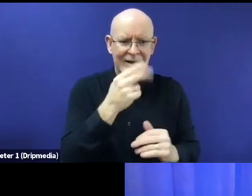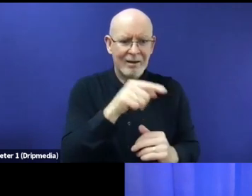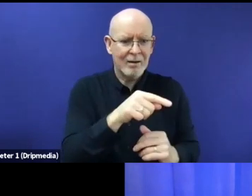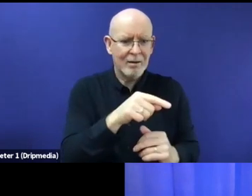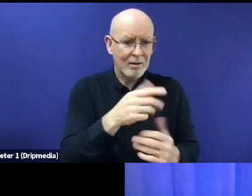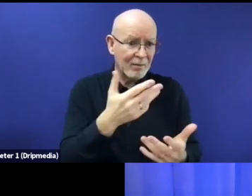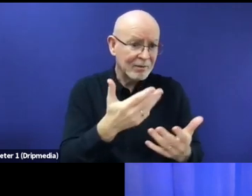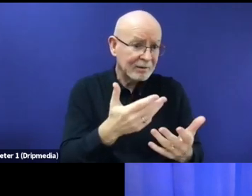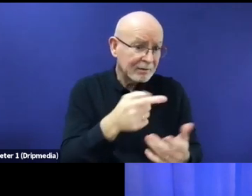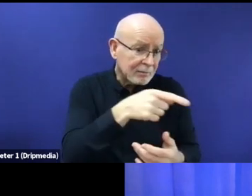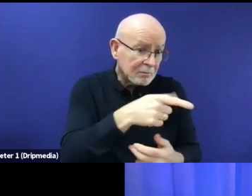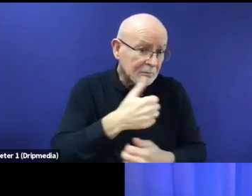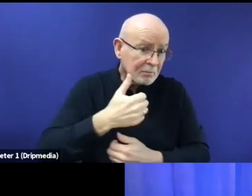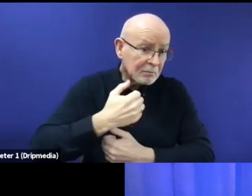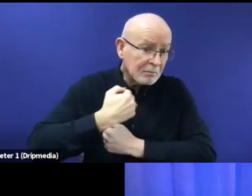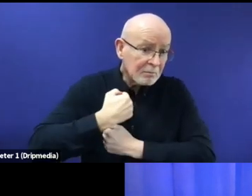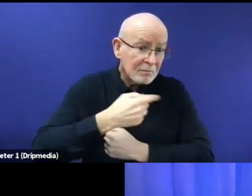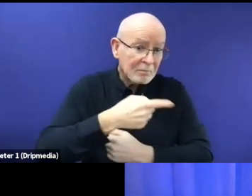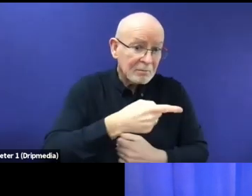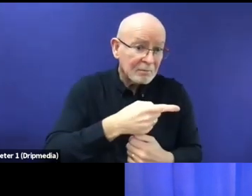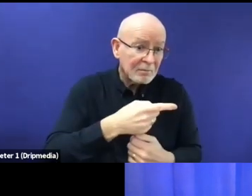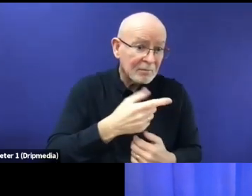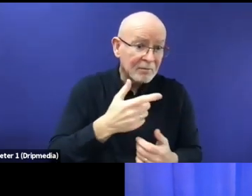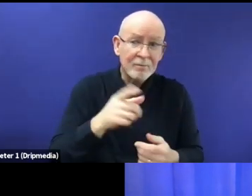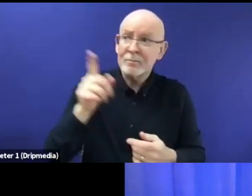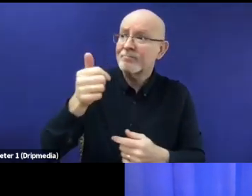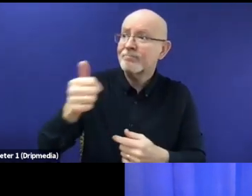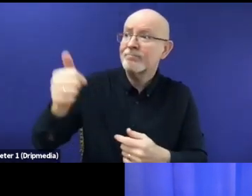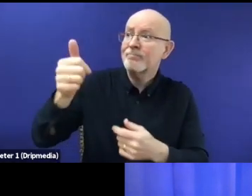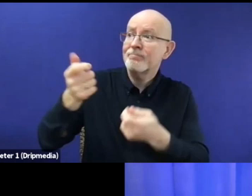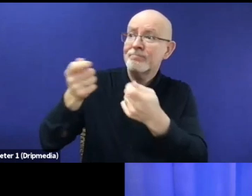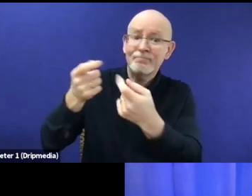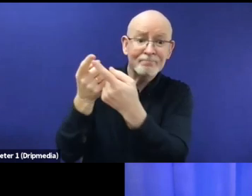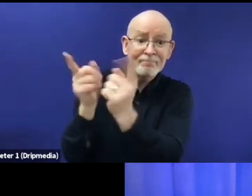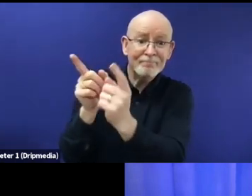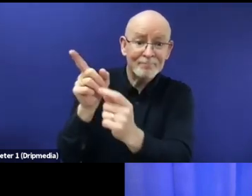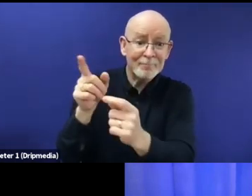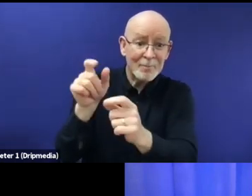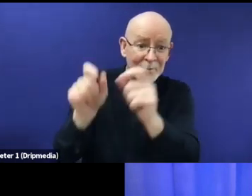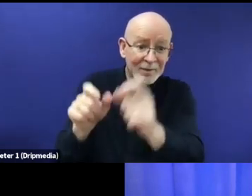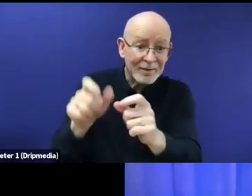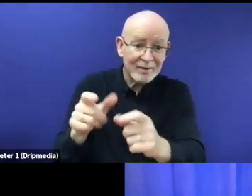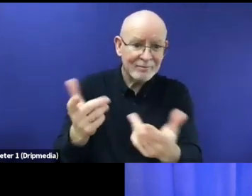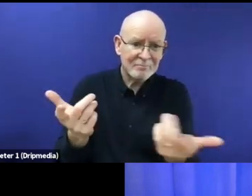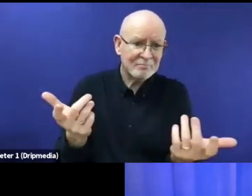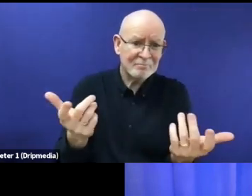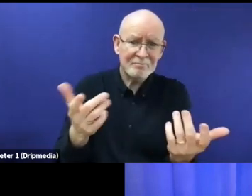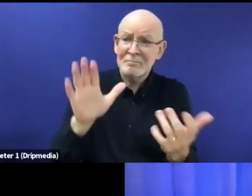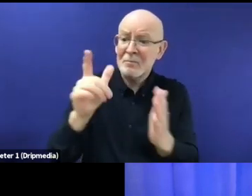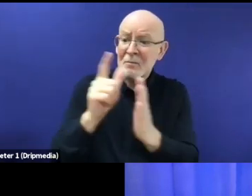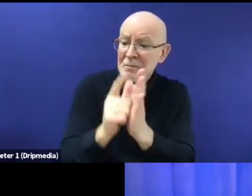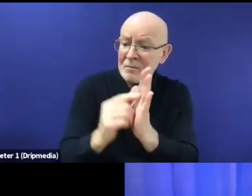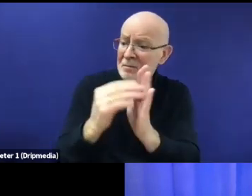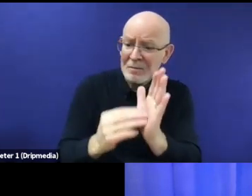legal obligations of who could meet those needs. In fact, the guiding principles themselves have been used in training workshops on